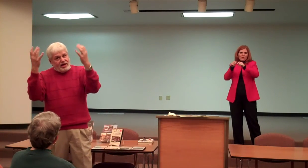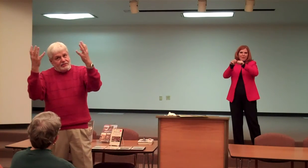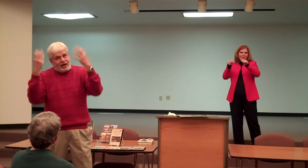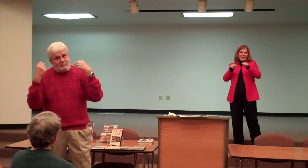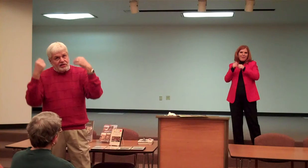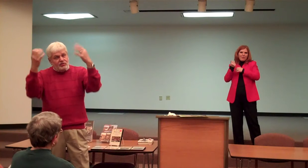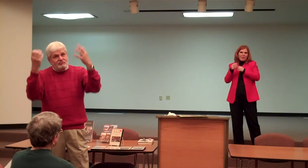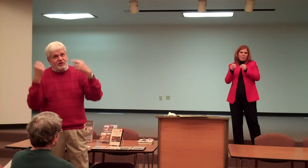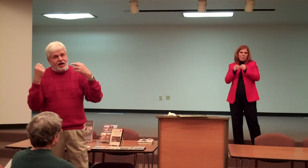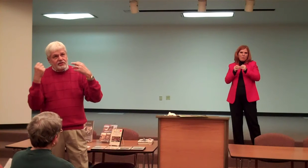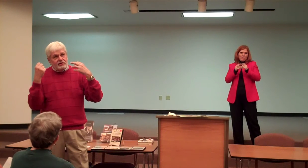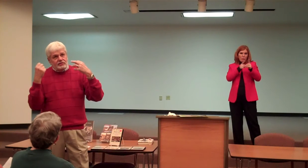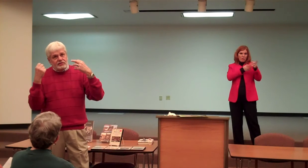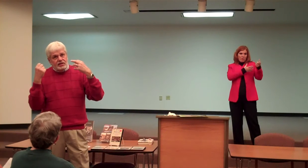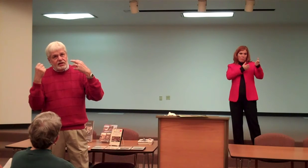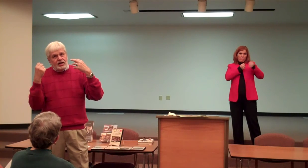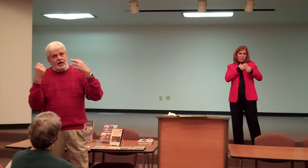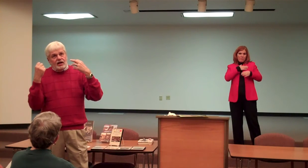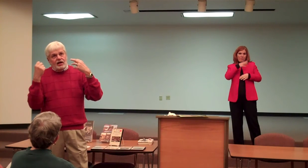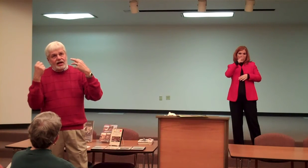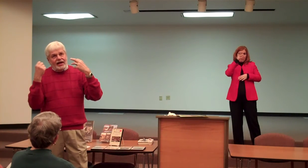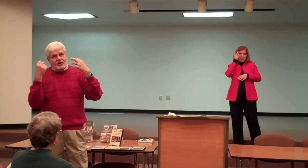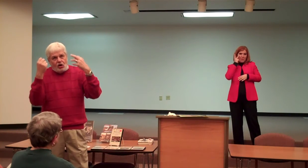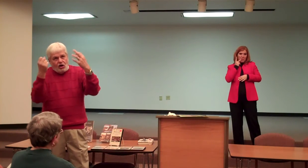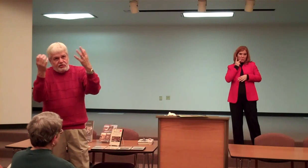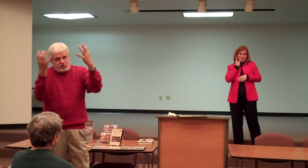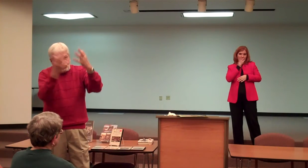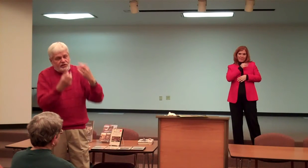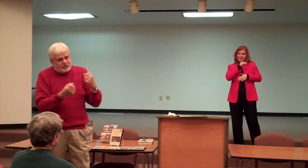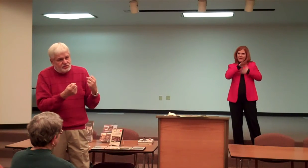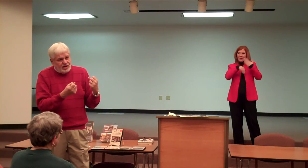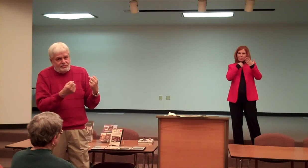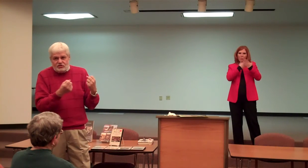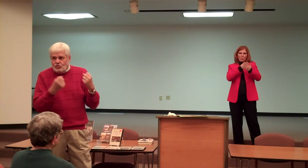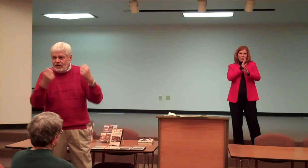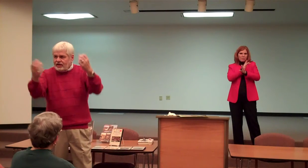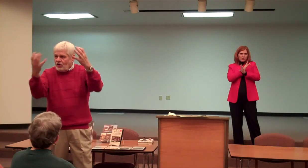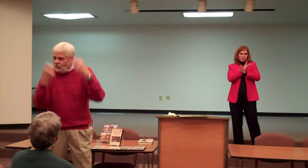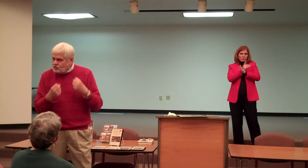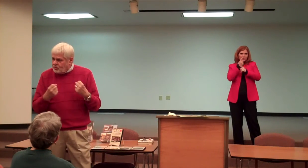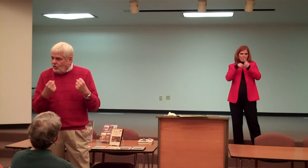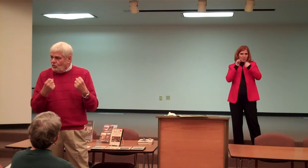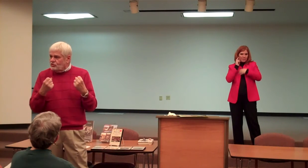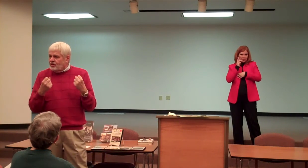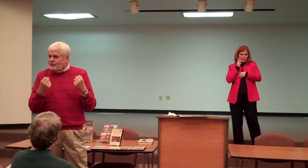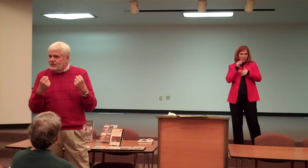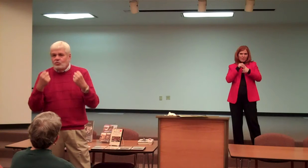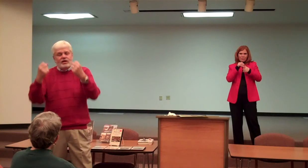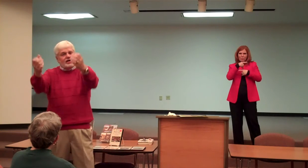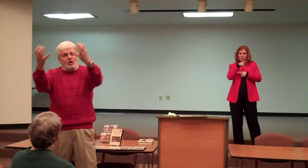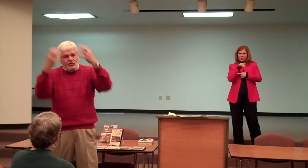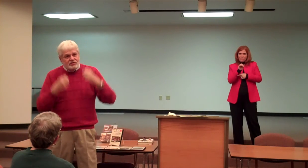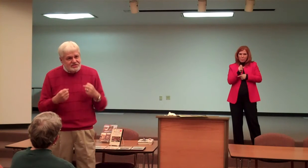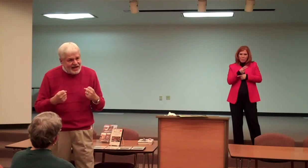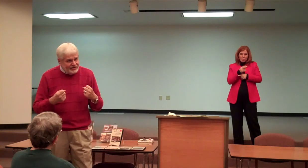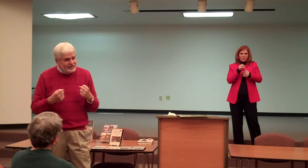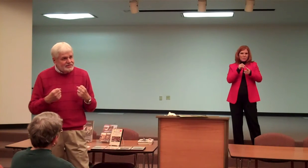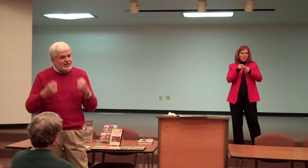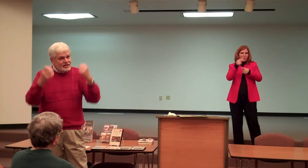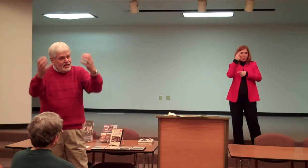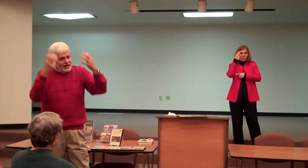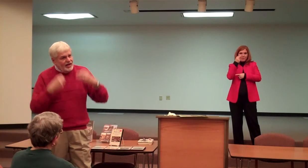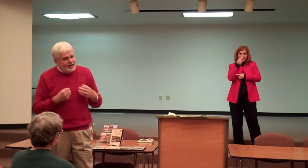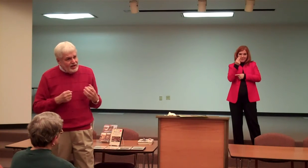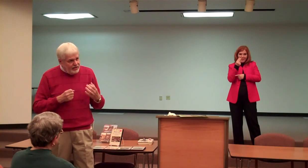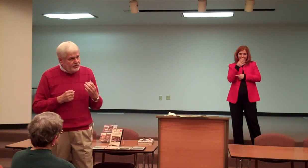Where it brought in my mother and father, and all those Germans who came into Wheeling, and all those Poles who came into Wheeling, and all those